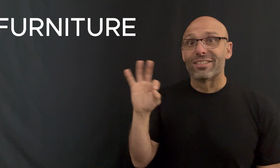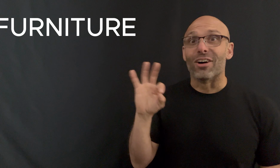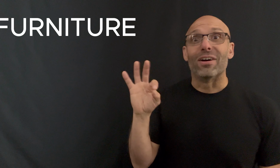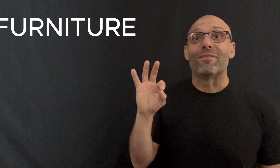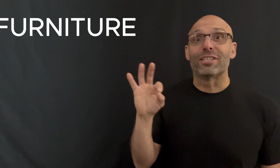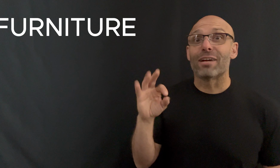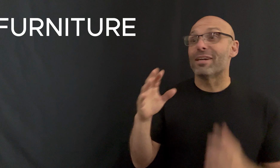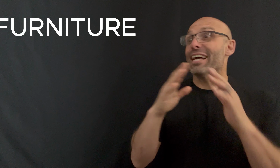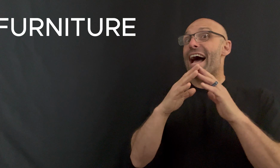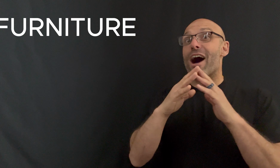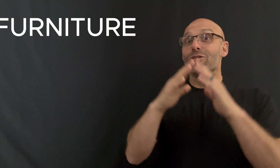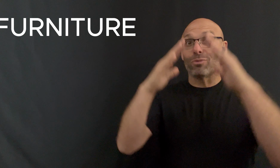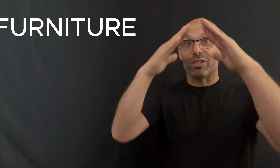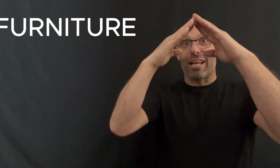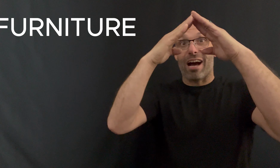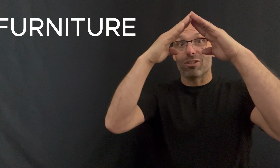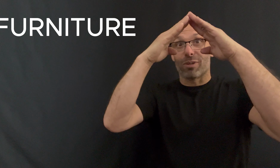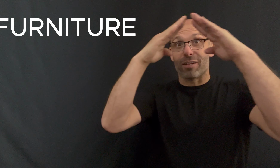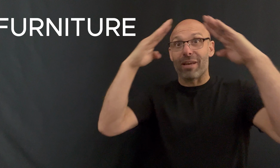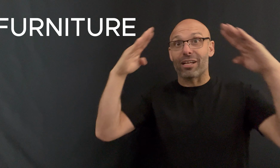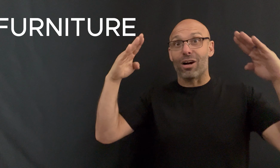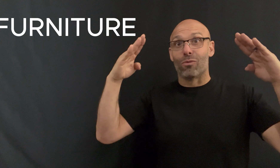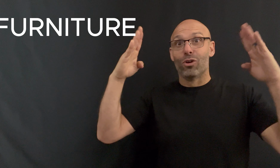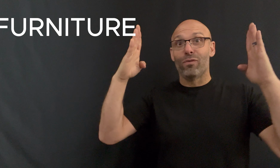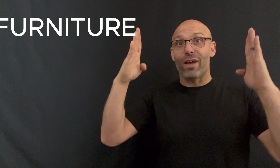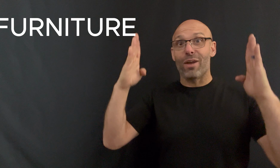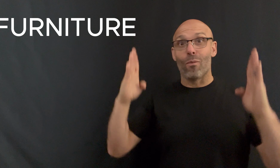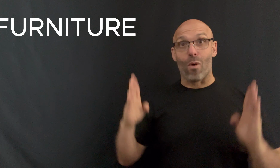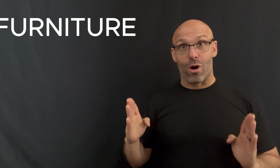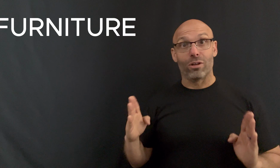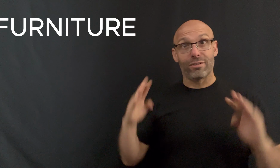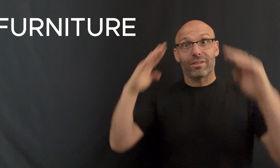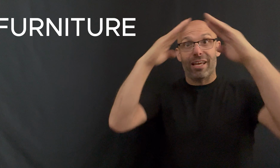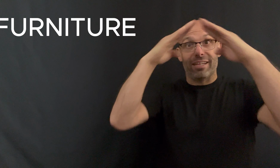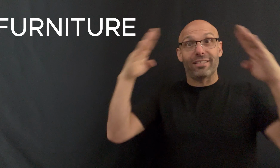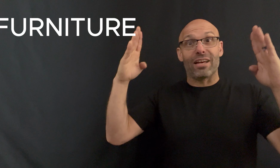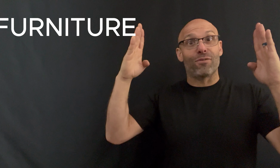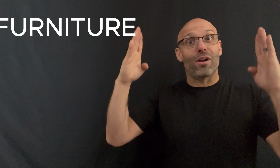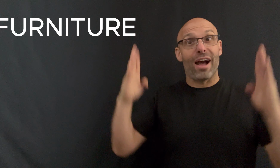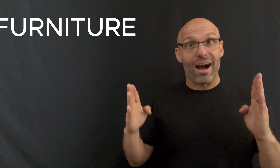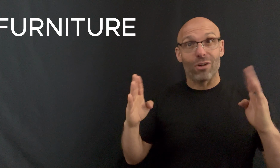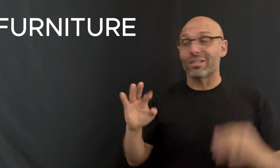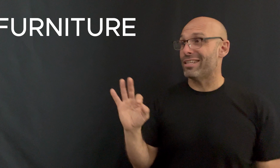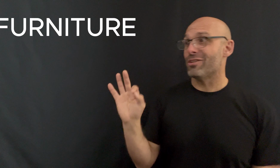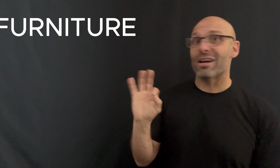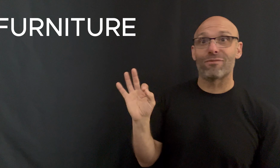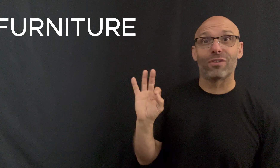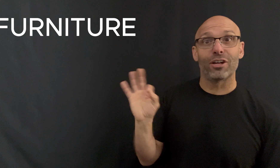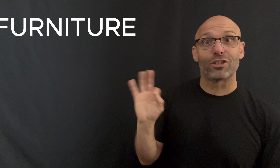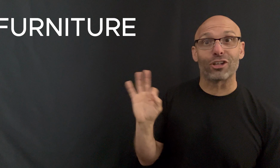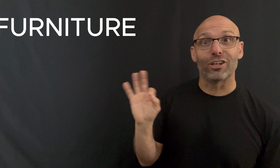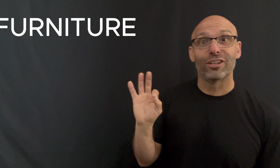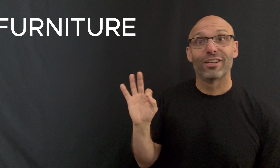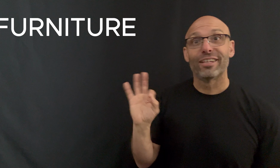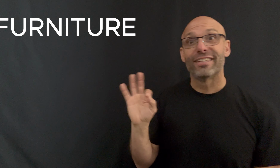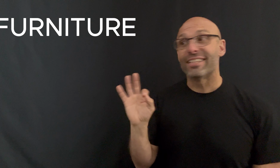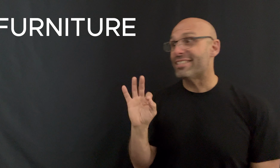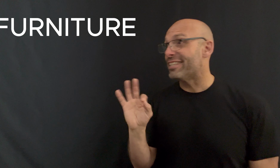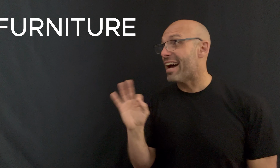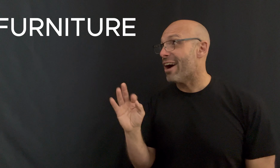So if you're talking about the house, which house we're gonna make a roof and walls, okay, that's the sign for a house, and then you have furniture that's in the